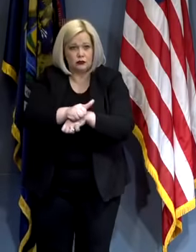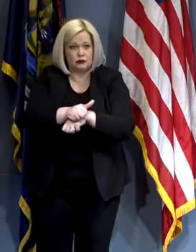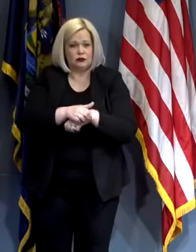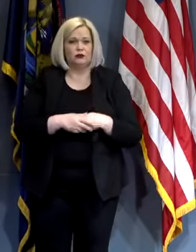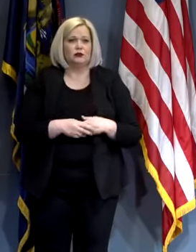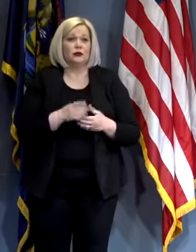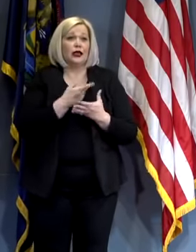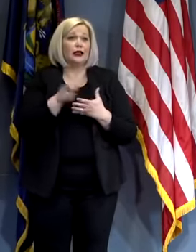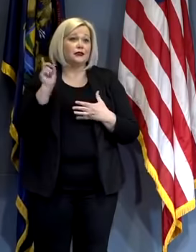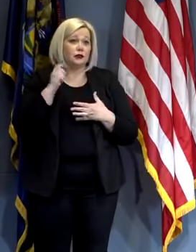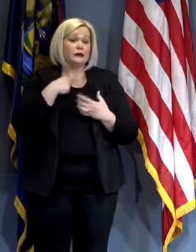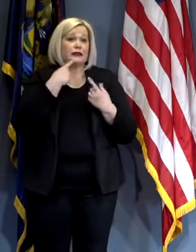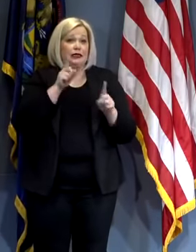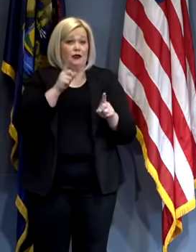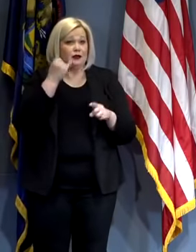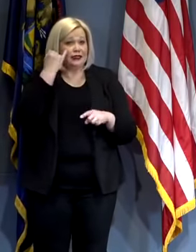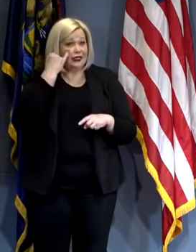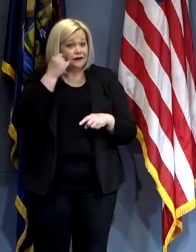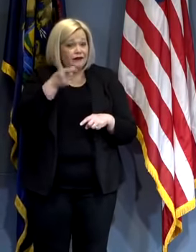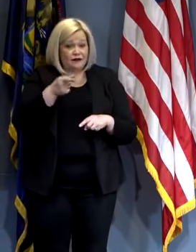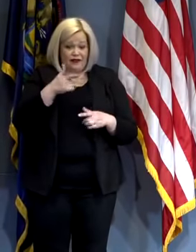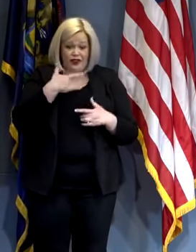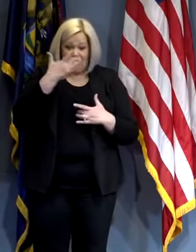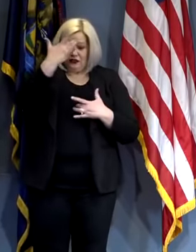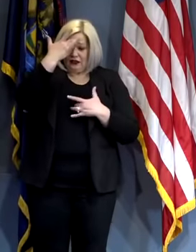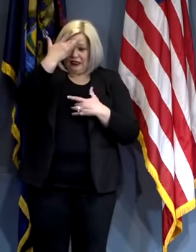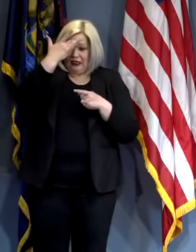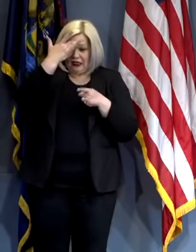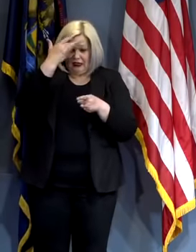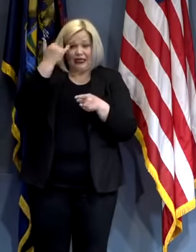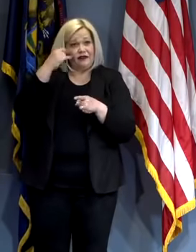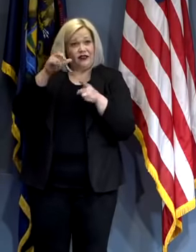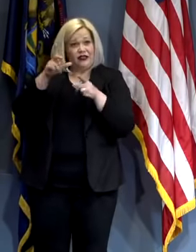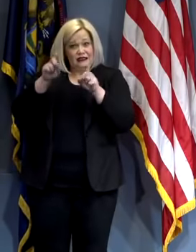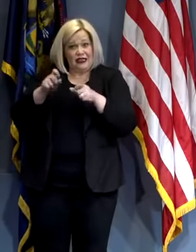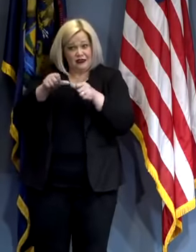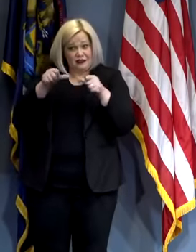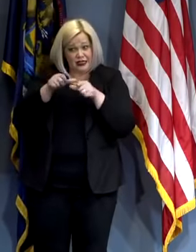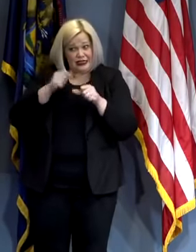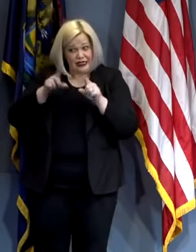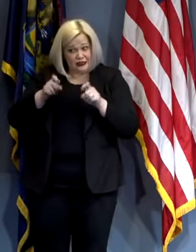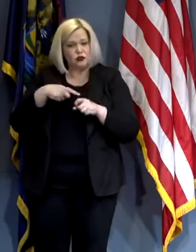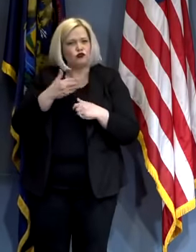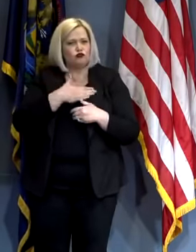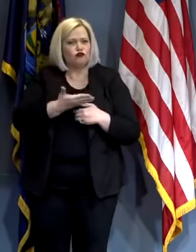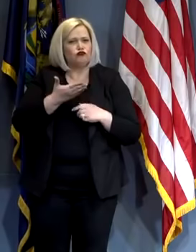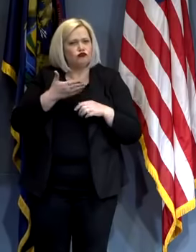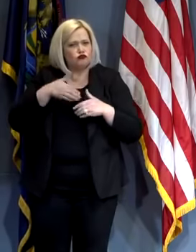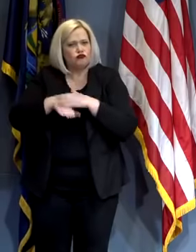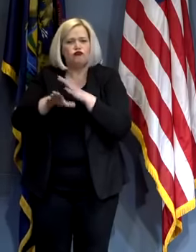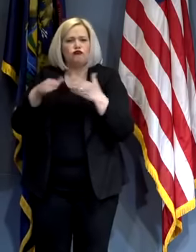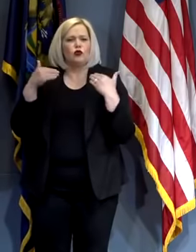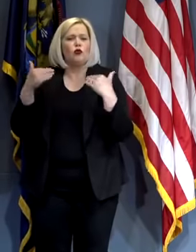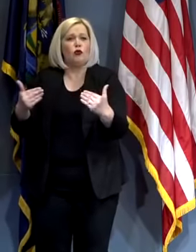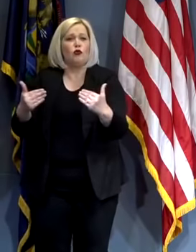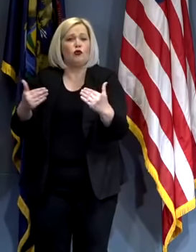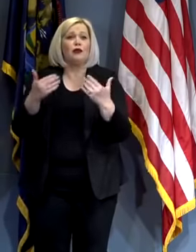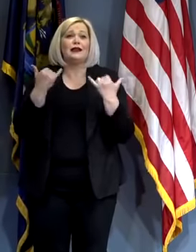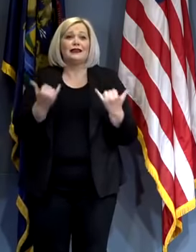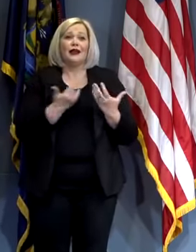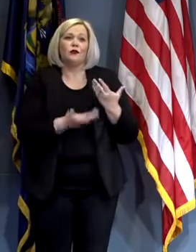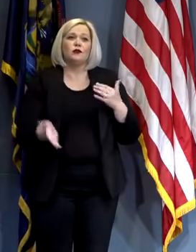symptoms can get a test done if that test site has the supplies to be able to do so. Today, we are expanding